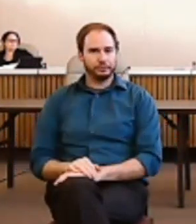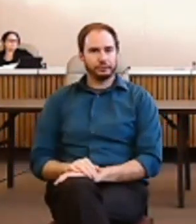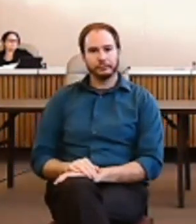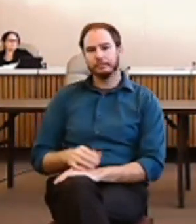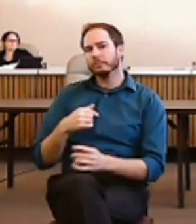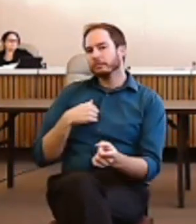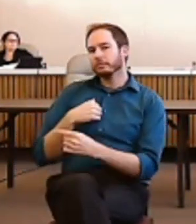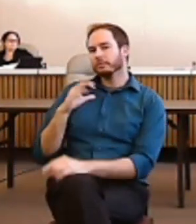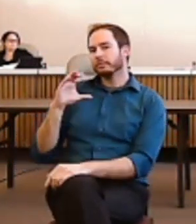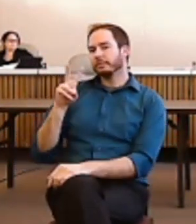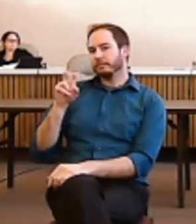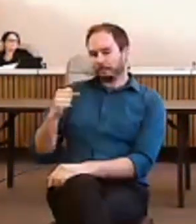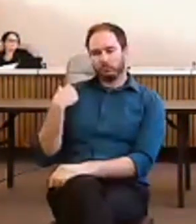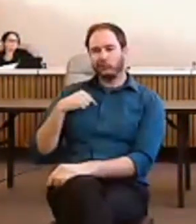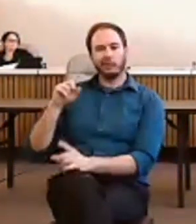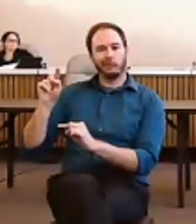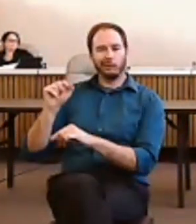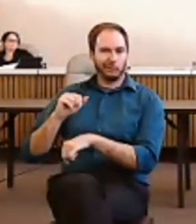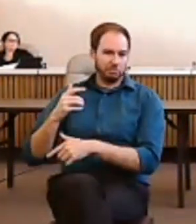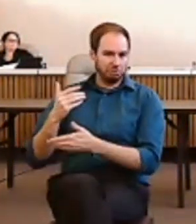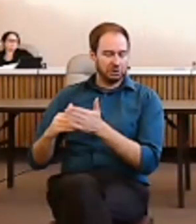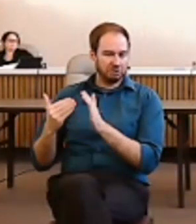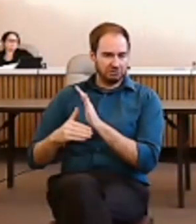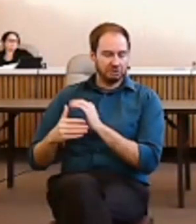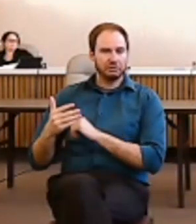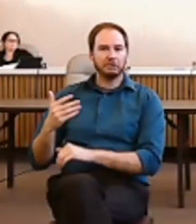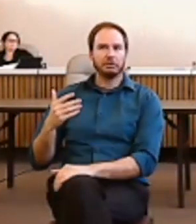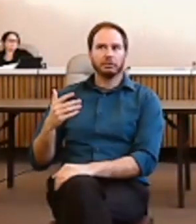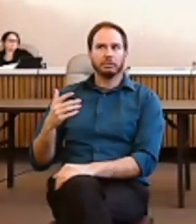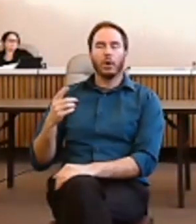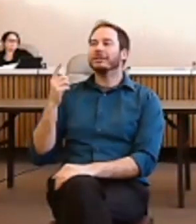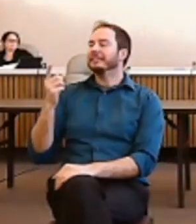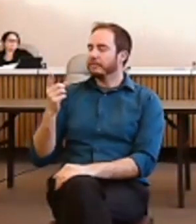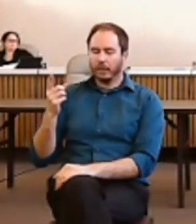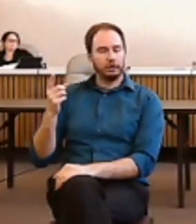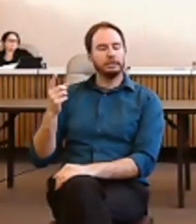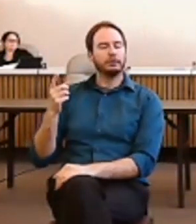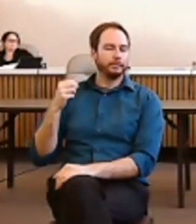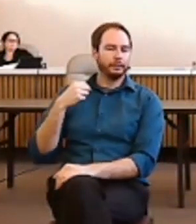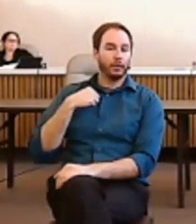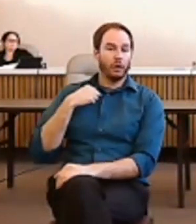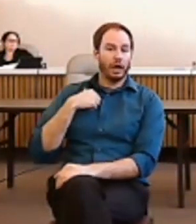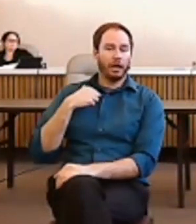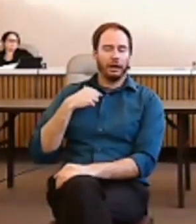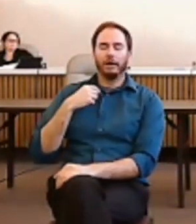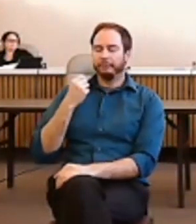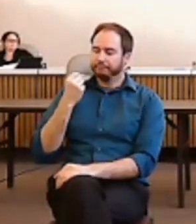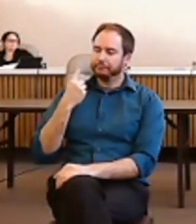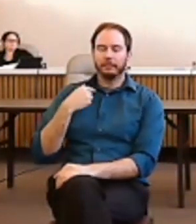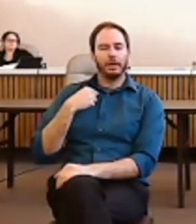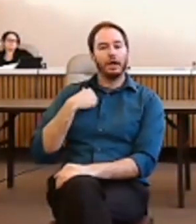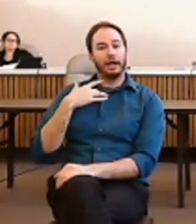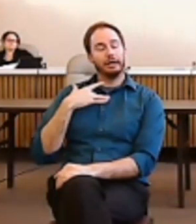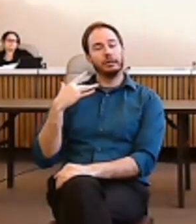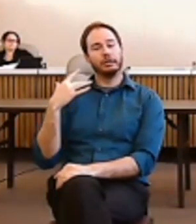CVS, we frequent that store occasionally, and when I leave that, I always